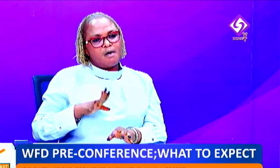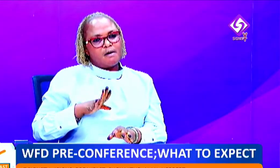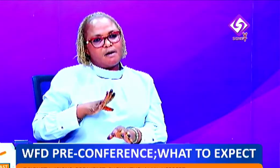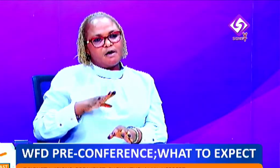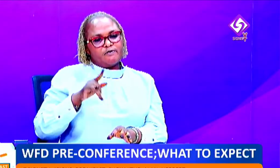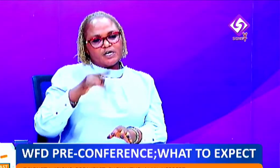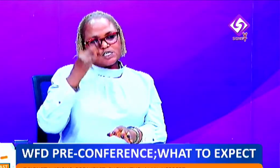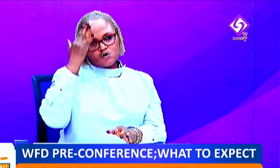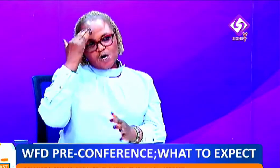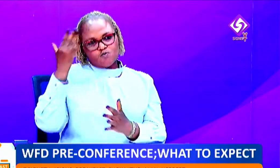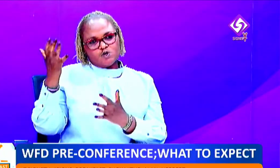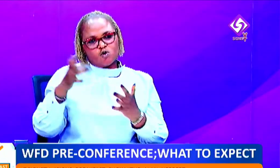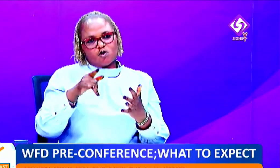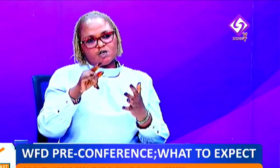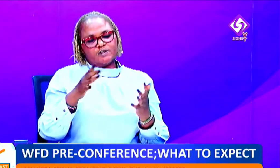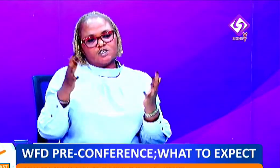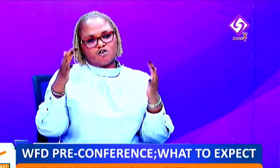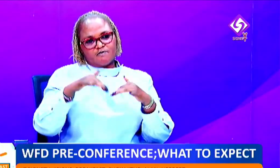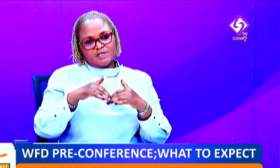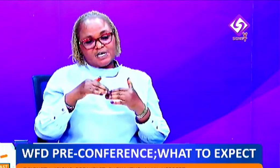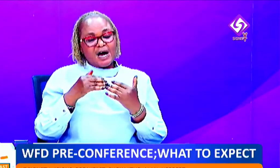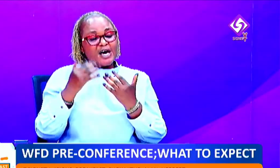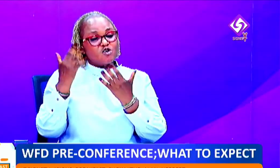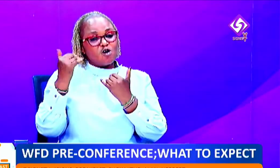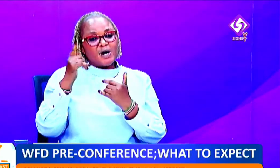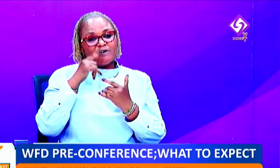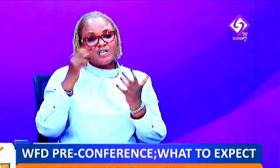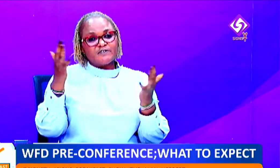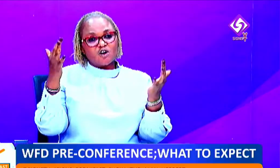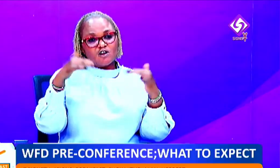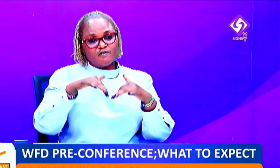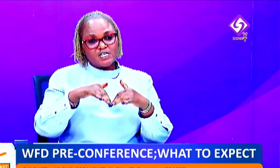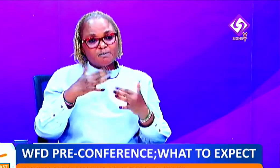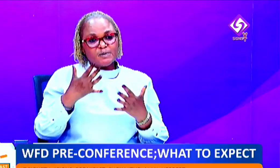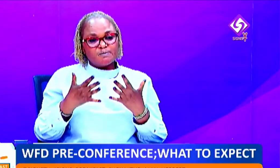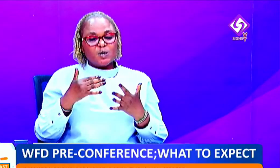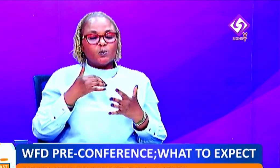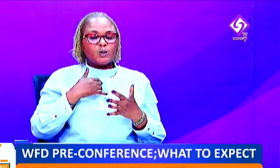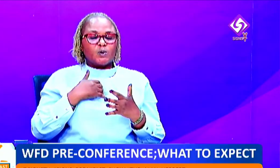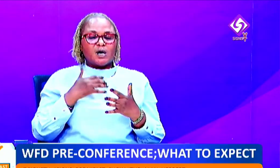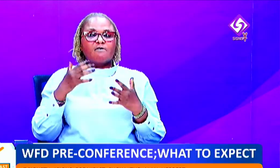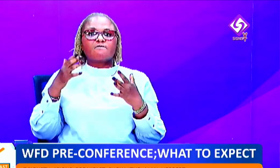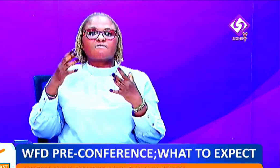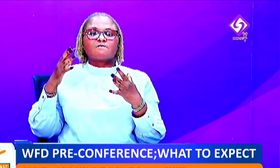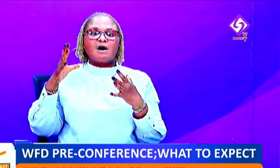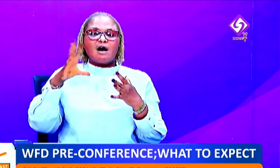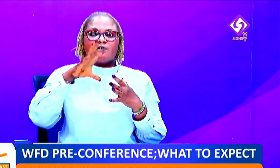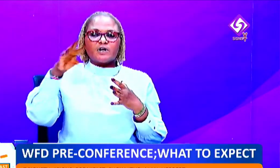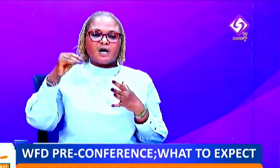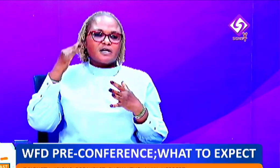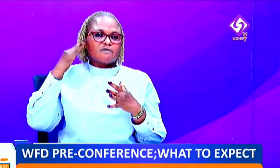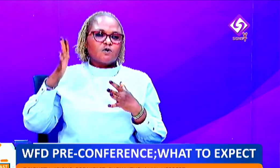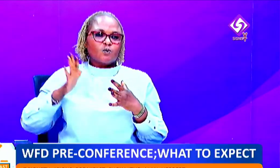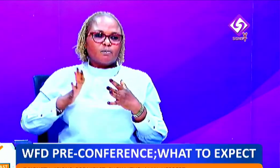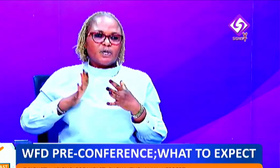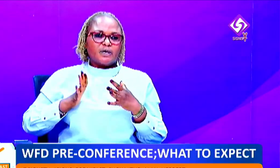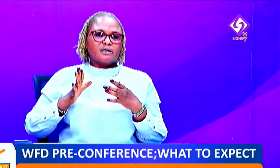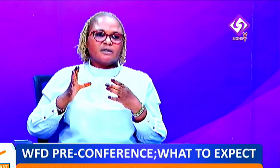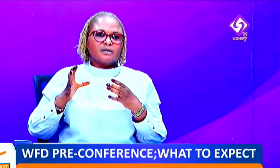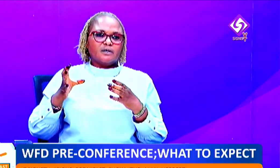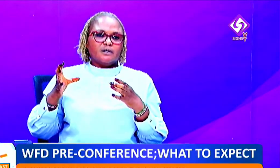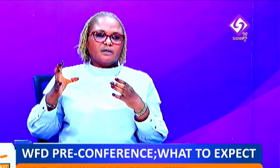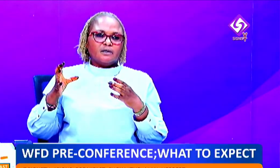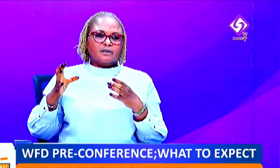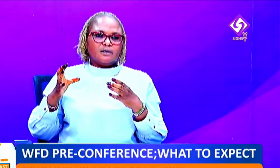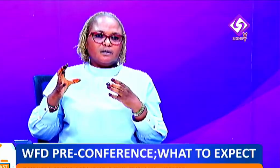decision-making spaces as deaf women. So that is why we have decided to host this pre-conference, and I'm hoping that after this pre-conference, then we can have